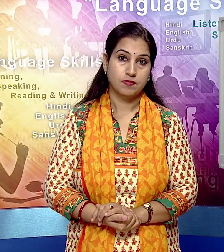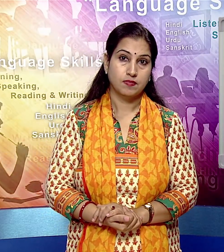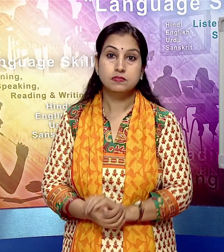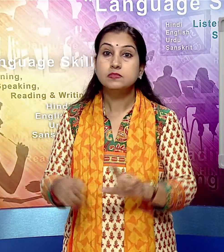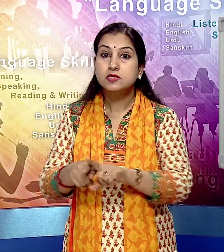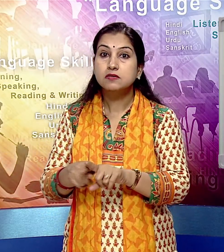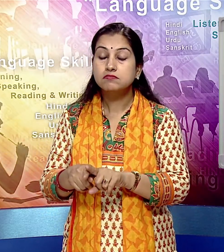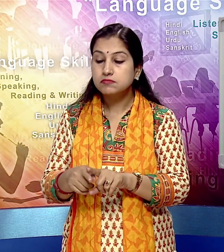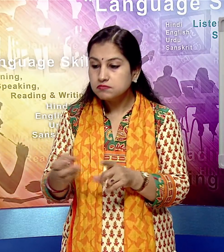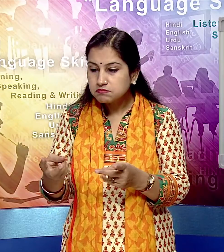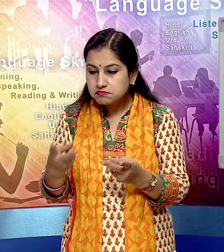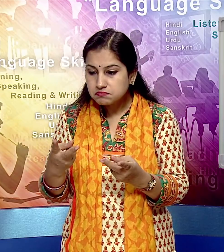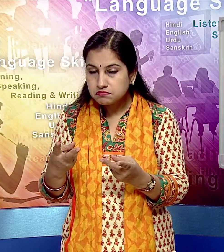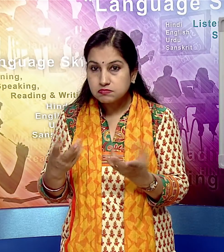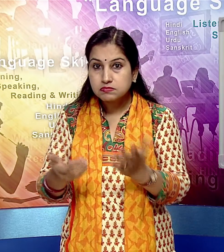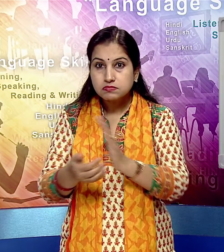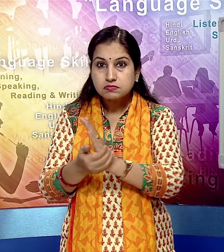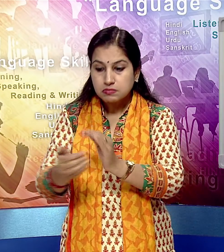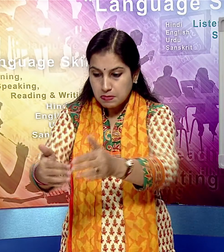it needs special containers.